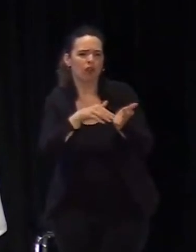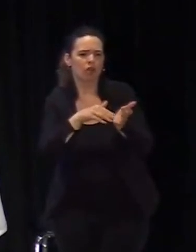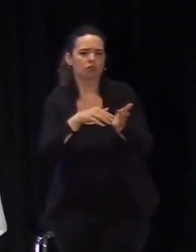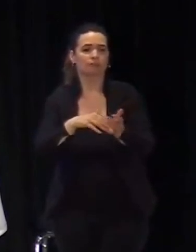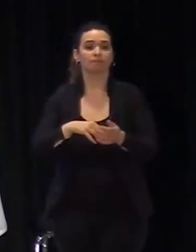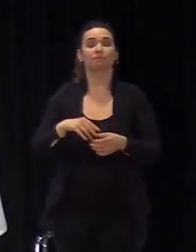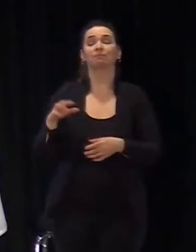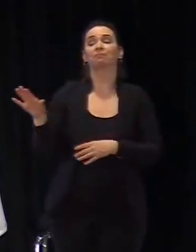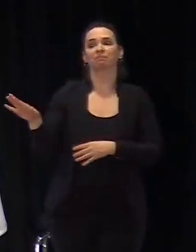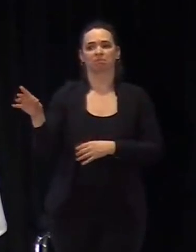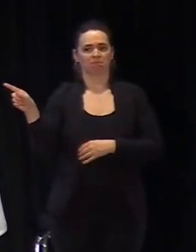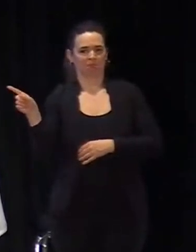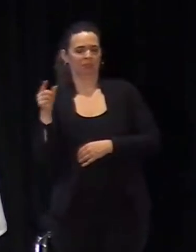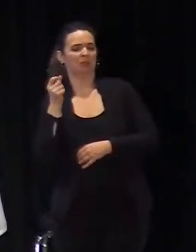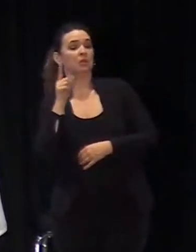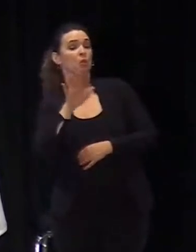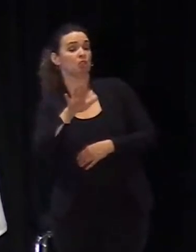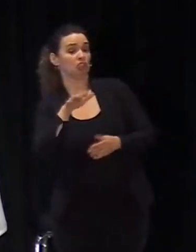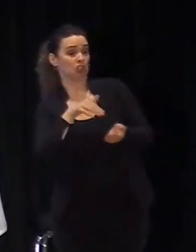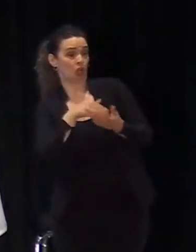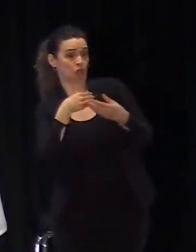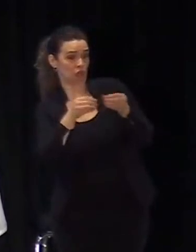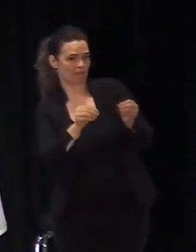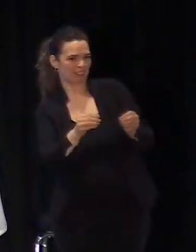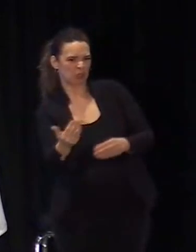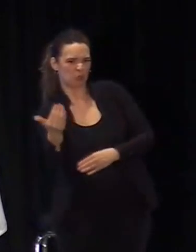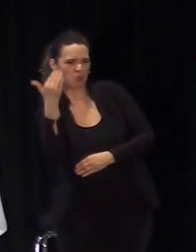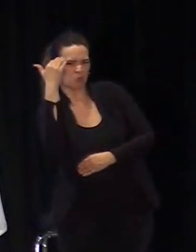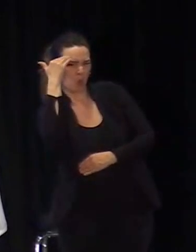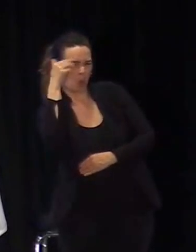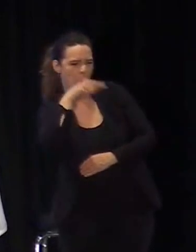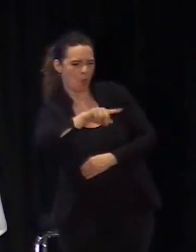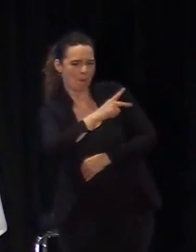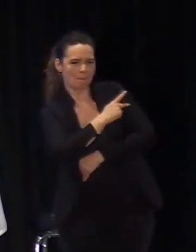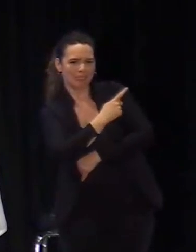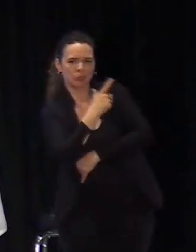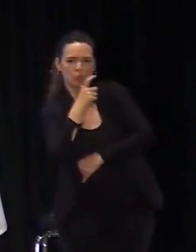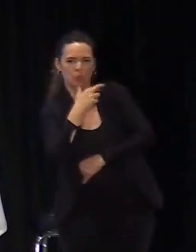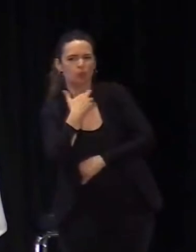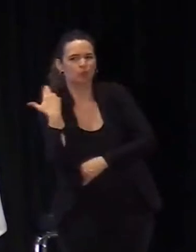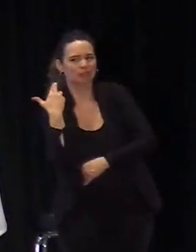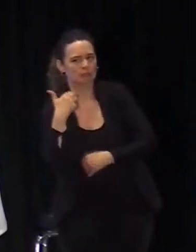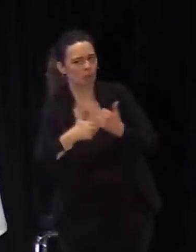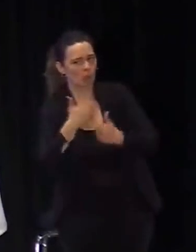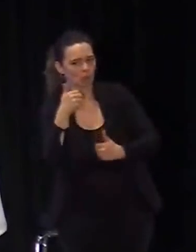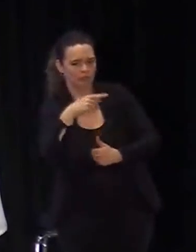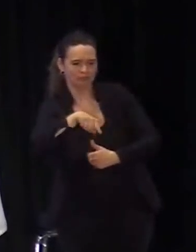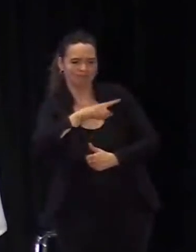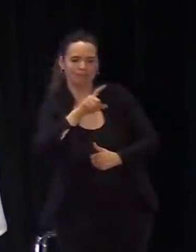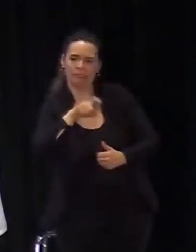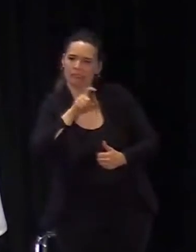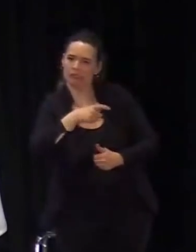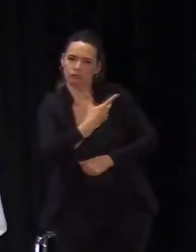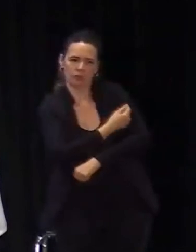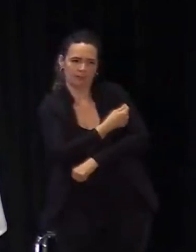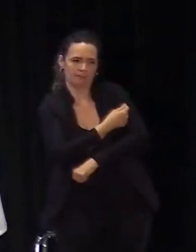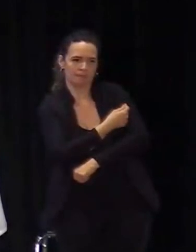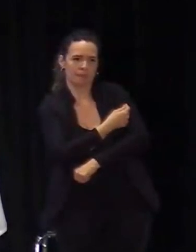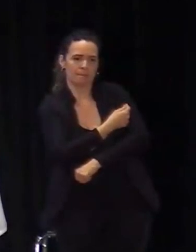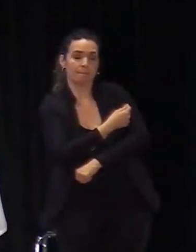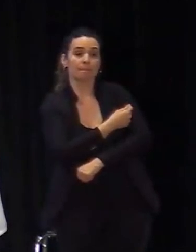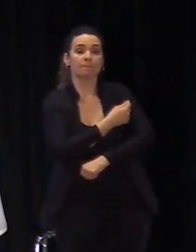know their clients who are most at risk to the worst outcome. We would love to be able to, in our first tranche, work